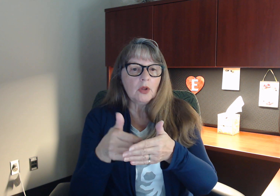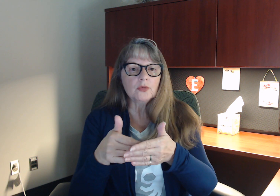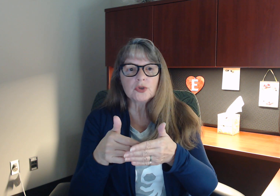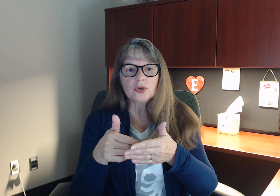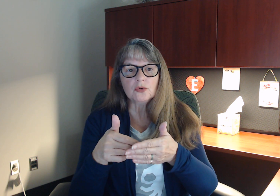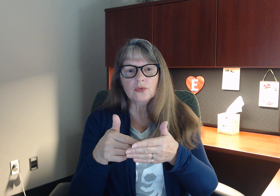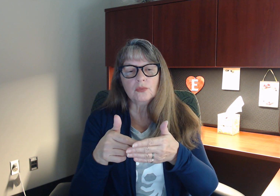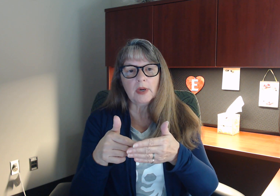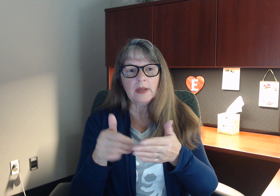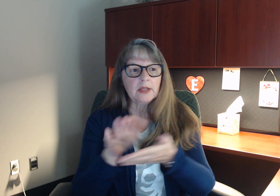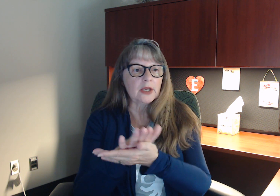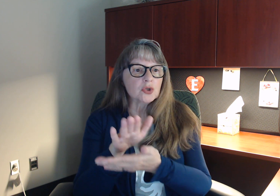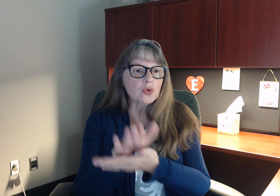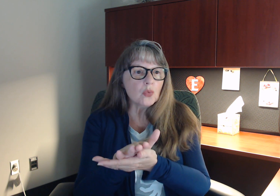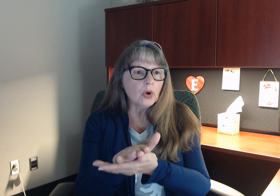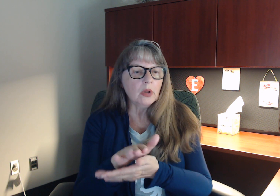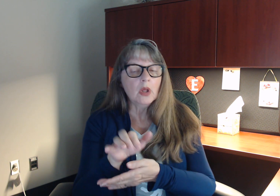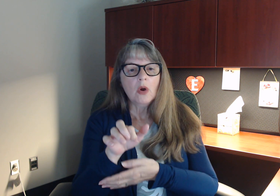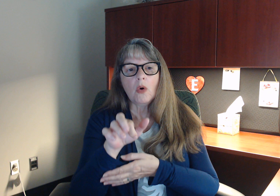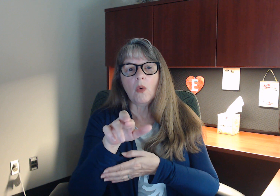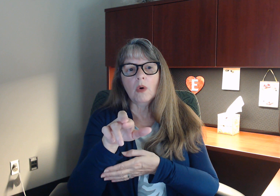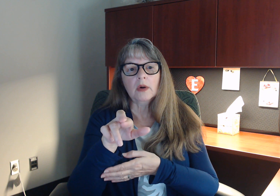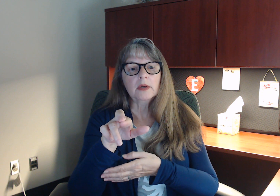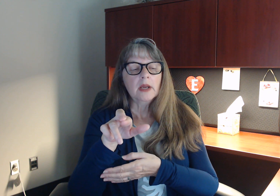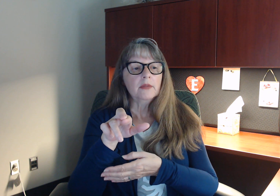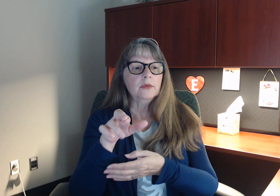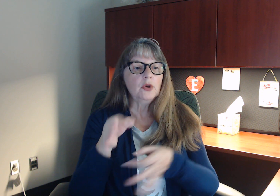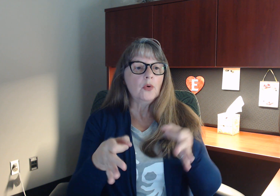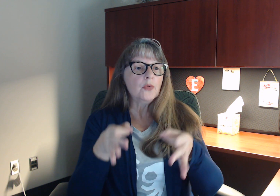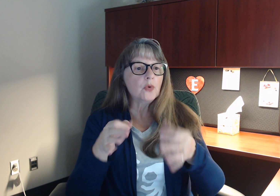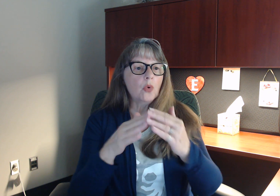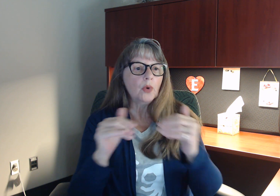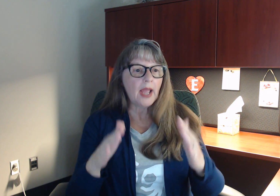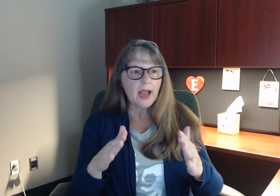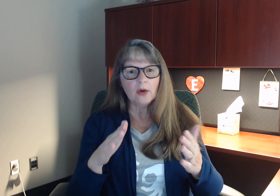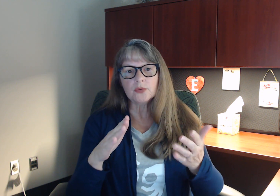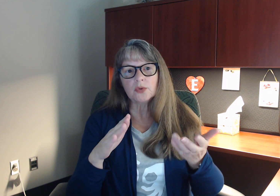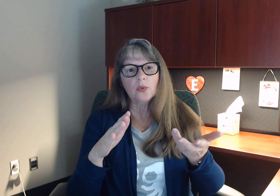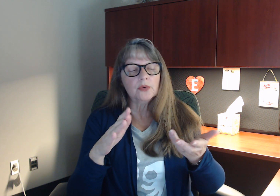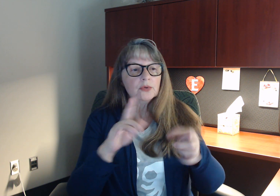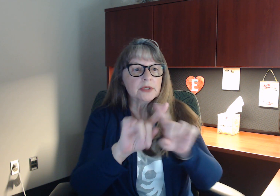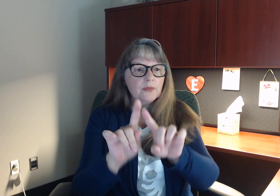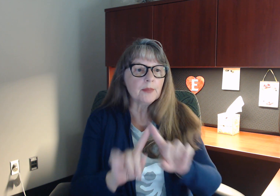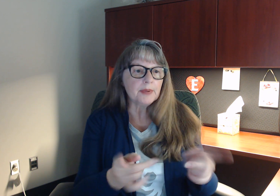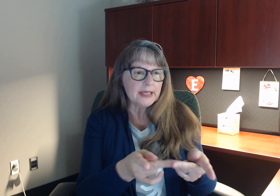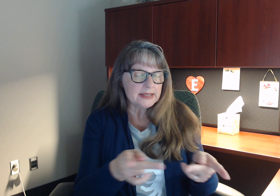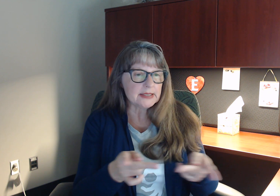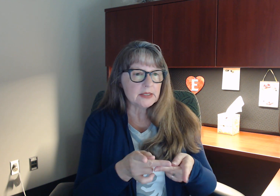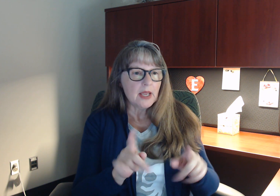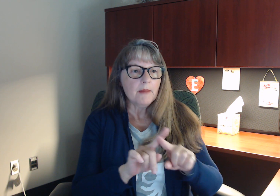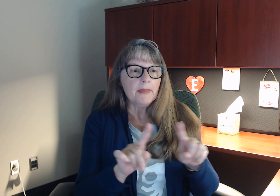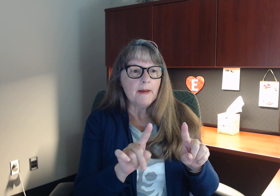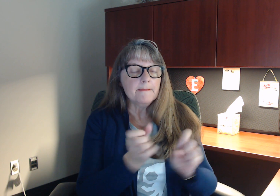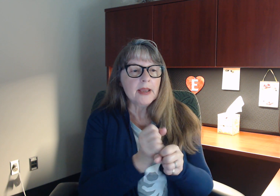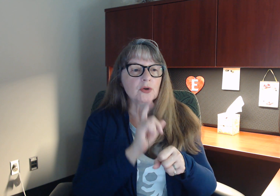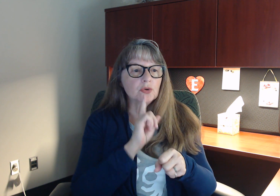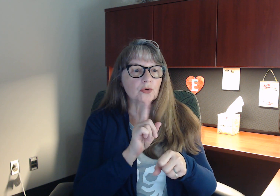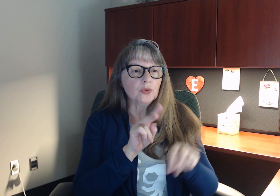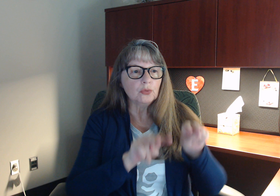close to like a school, or the courthouse, or there's different places. But make sure you look